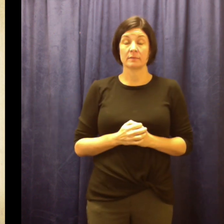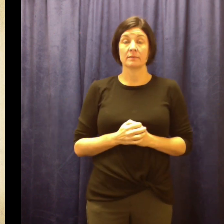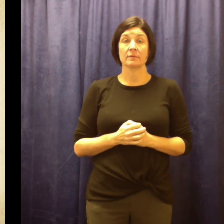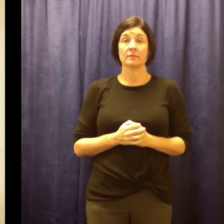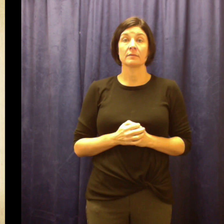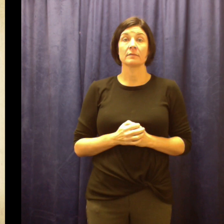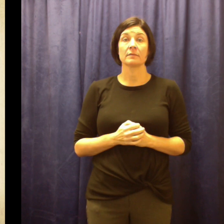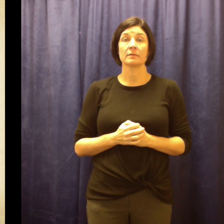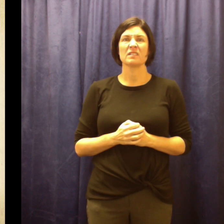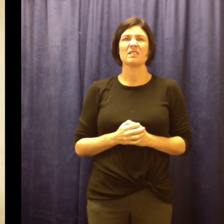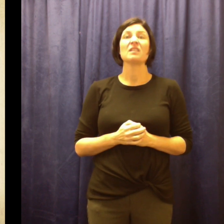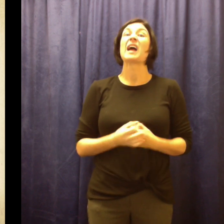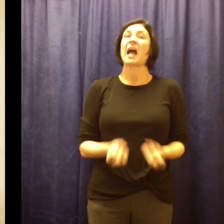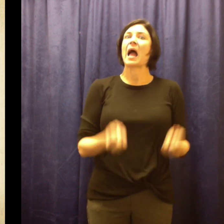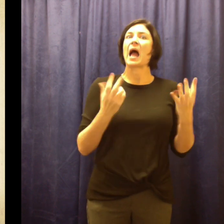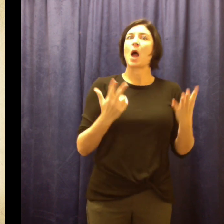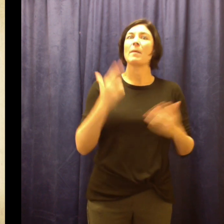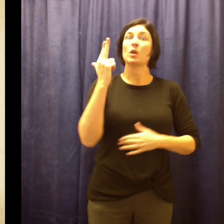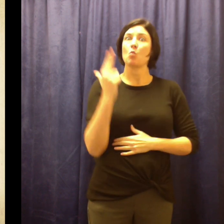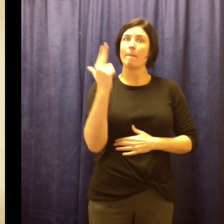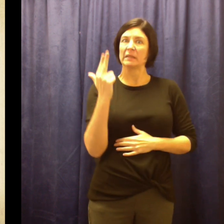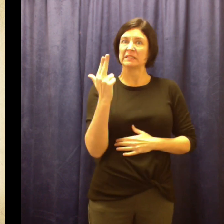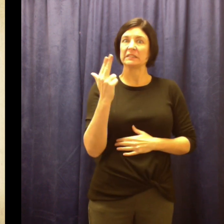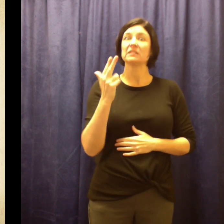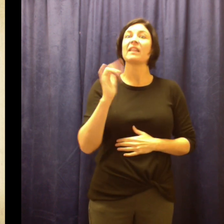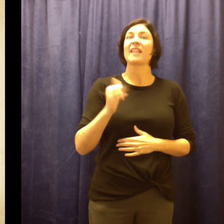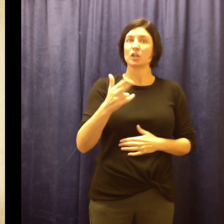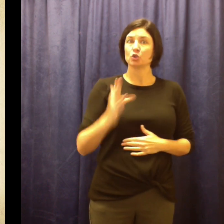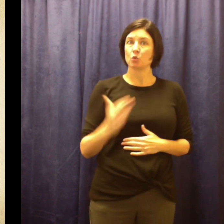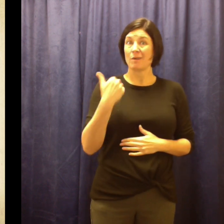number and type of weapons held by the shooter,